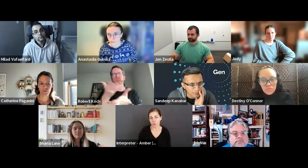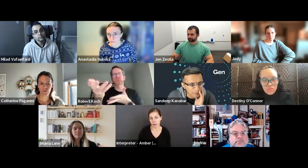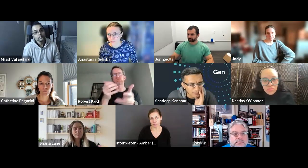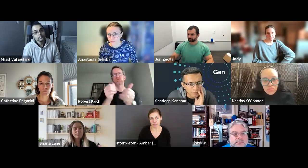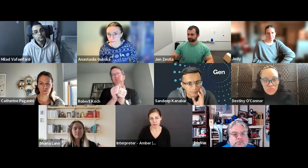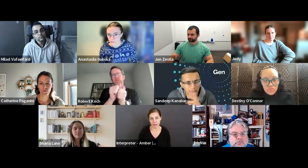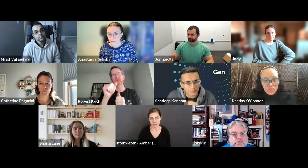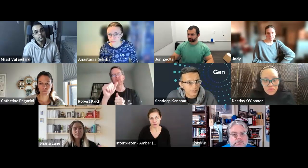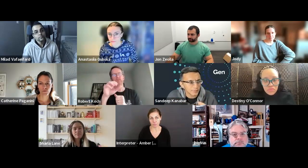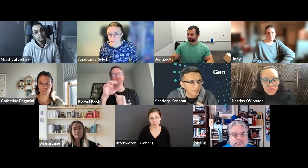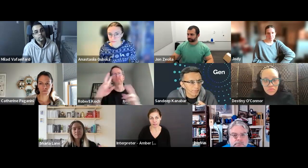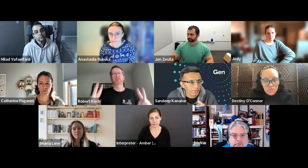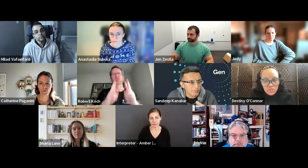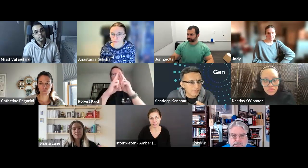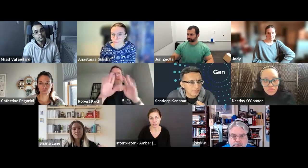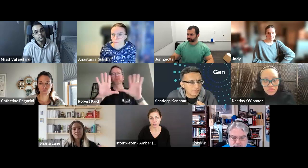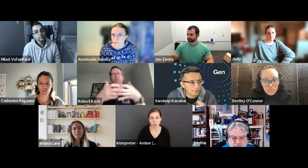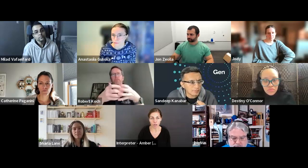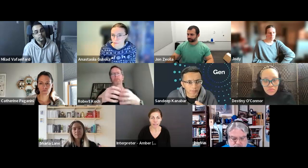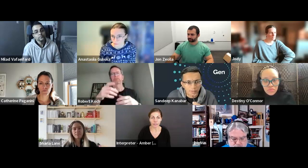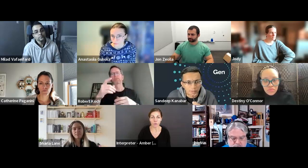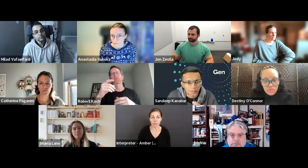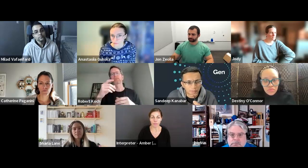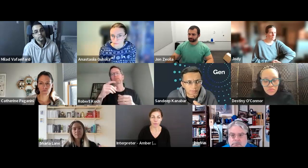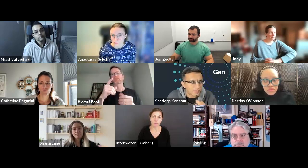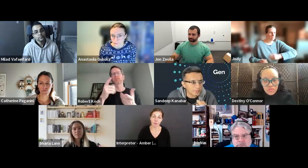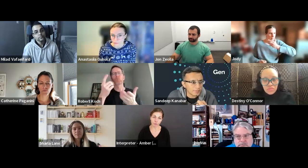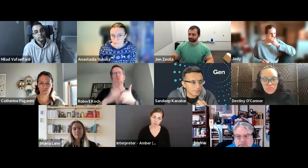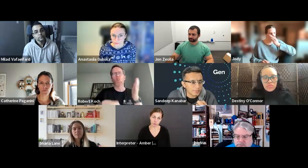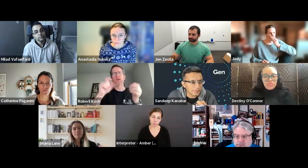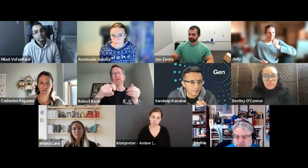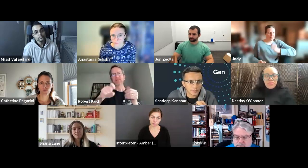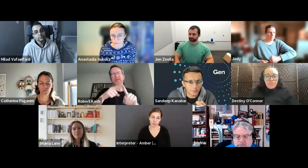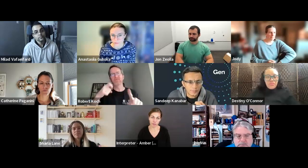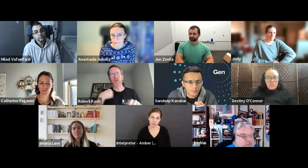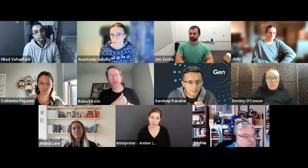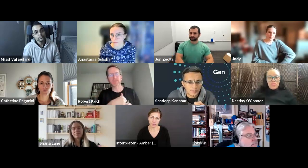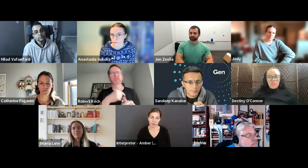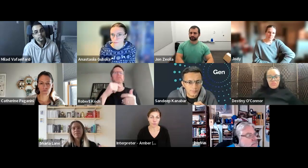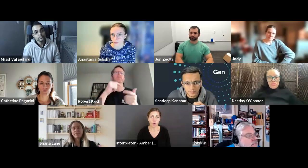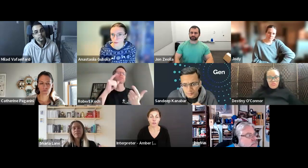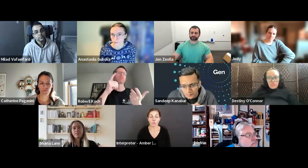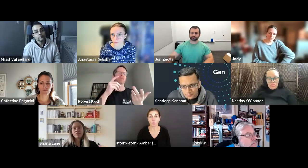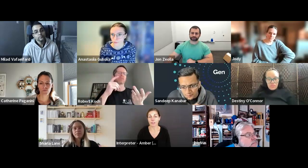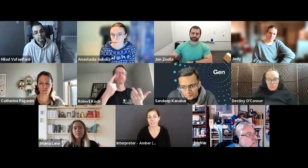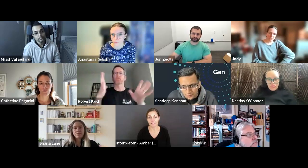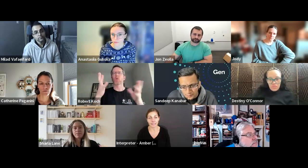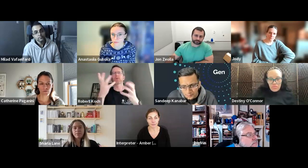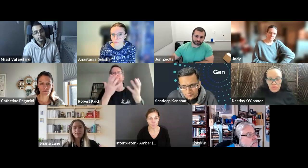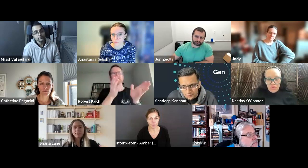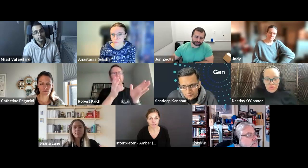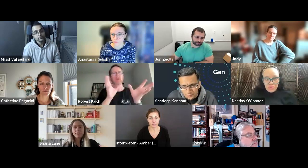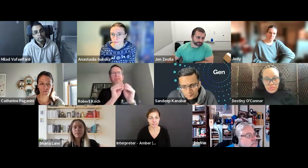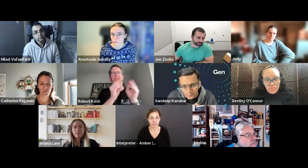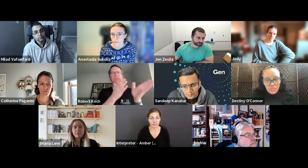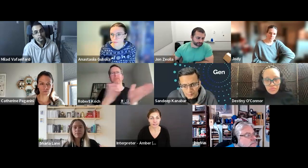EU prep. We've been talking with the Paris group as far as what it is that they need